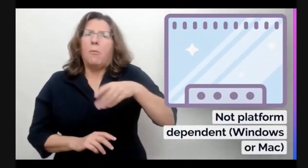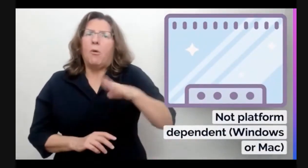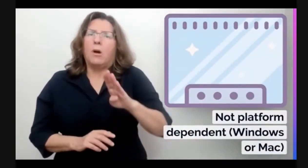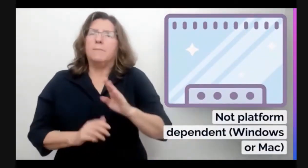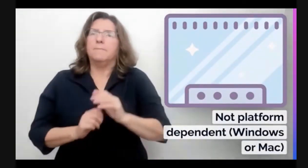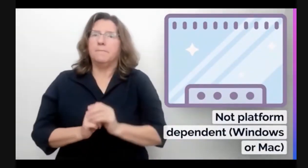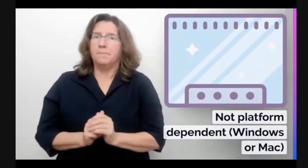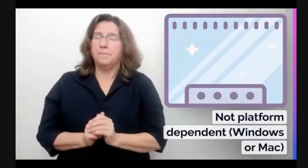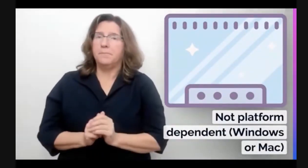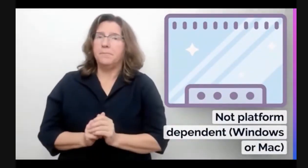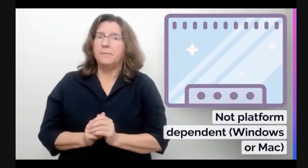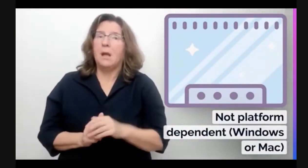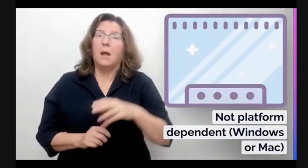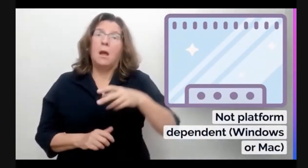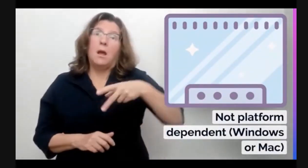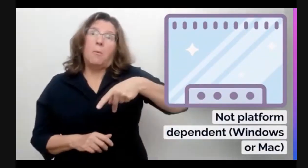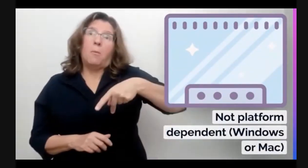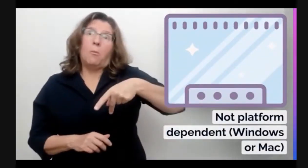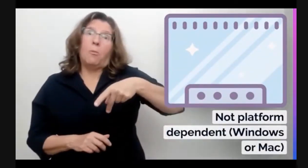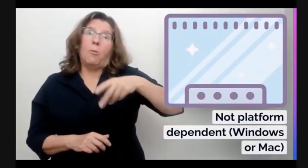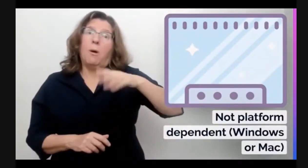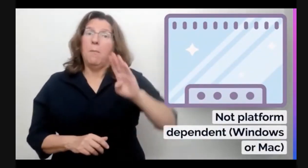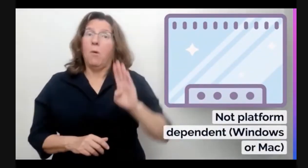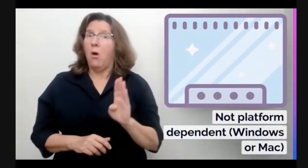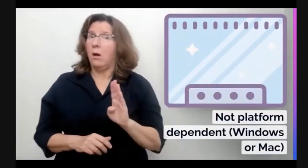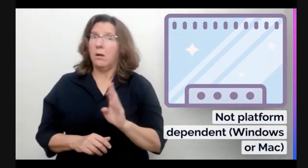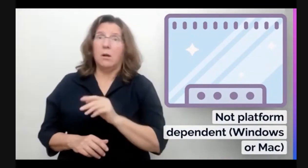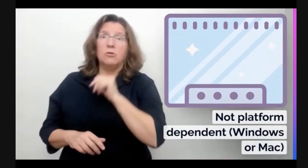So why did I choose PressBooks?